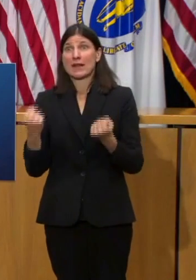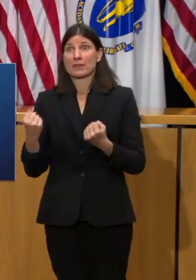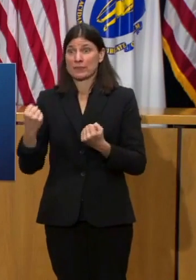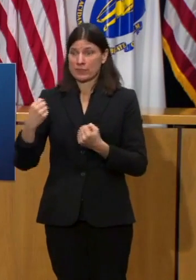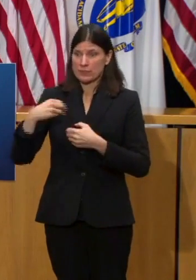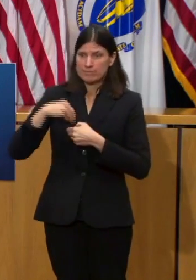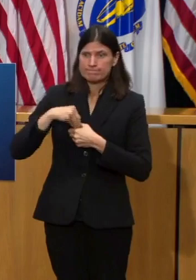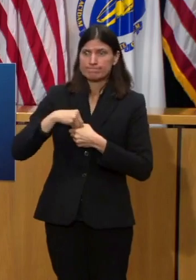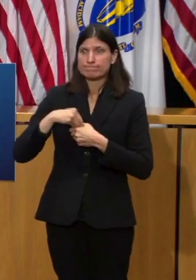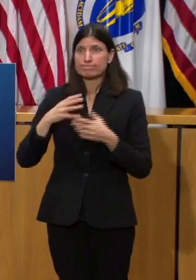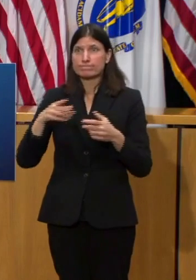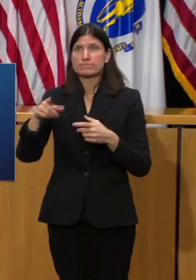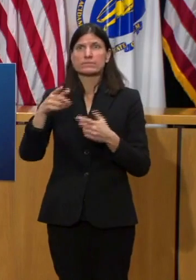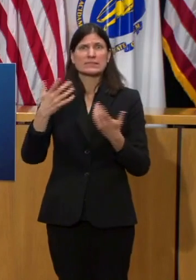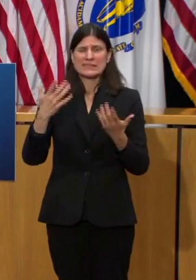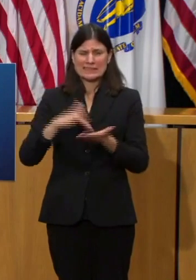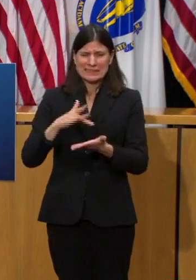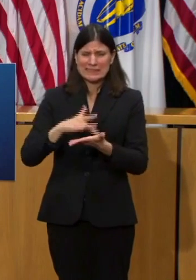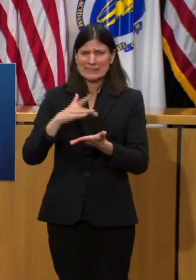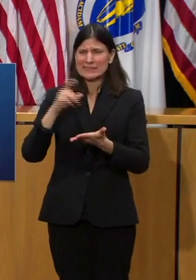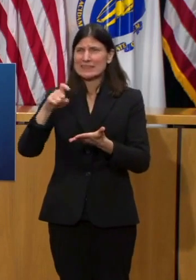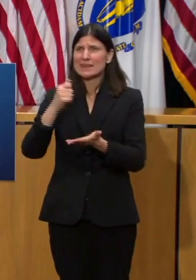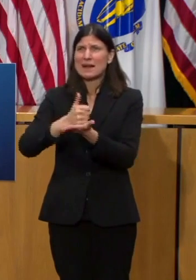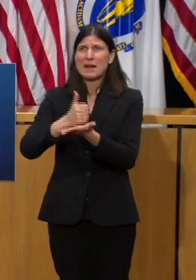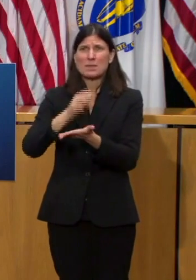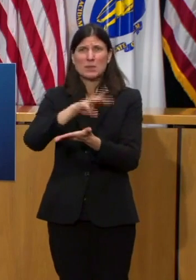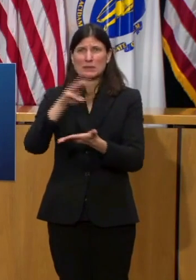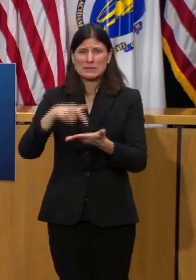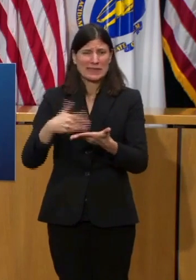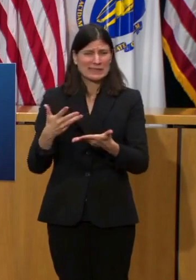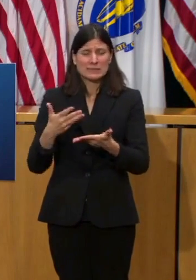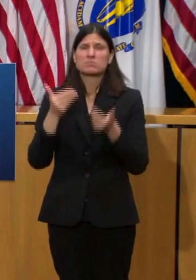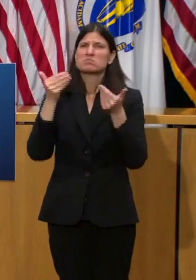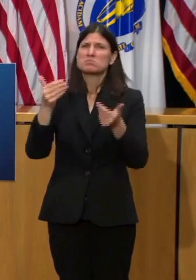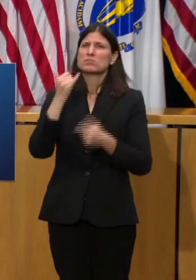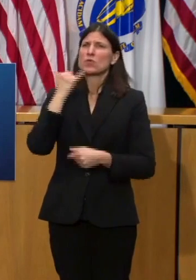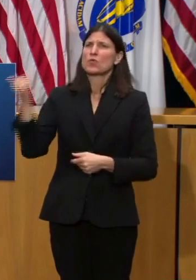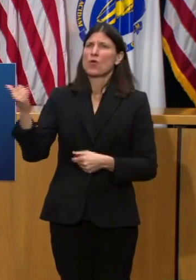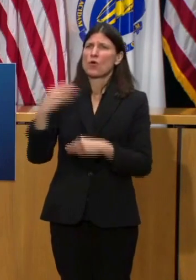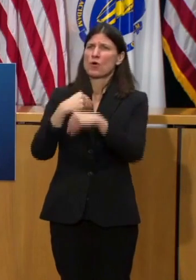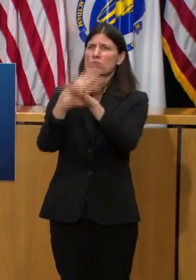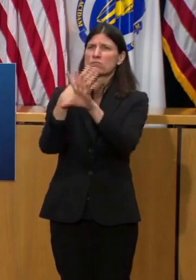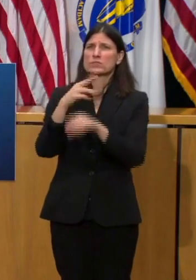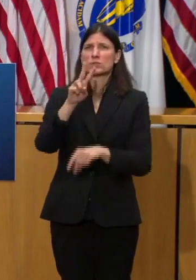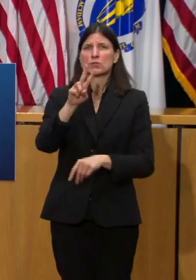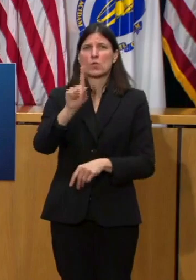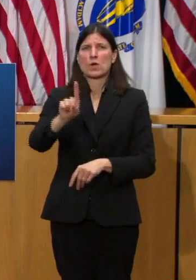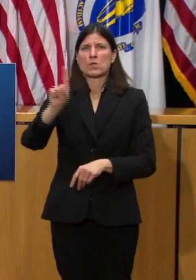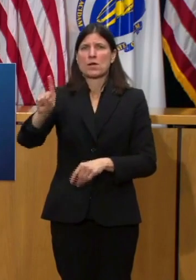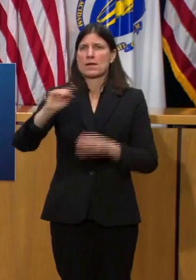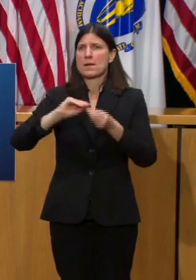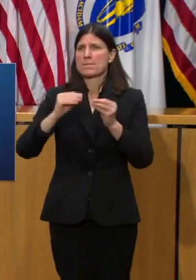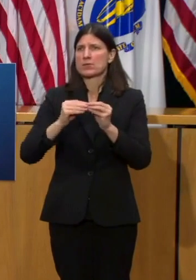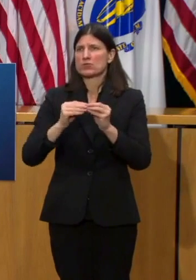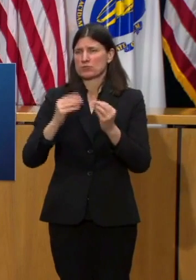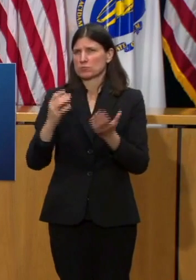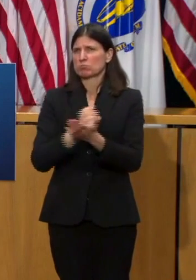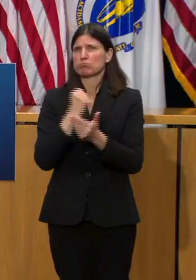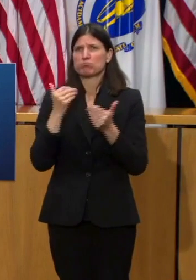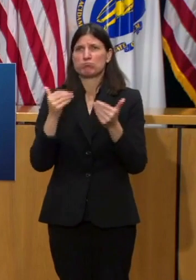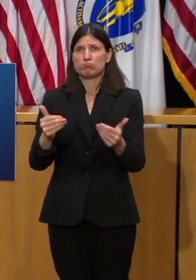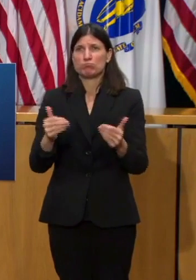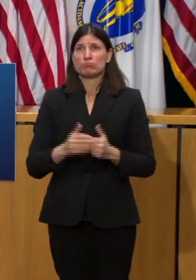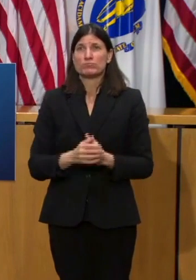ability to book an appointment through the online booking system. Those who are able to book online or have someone in their lives to help